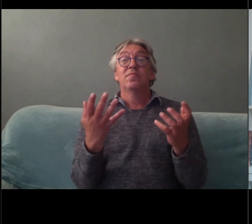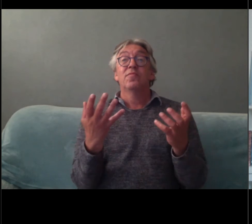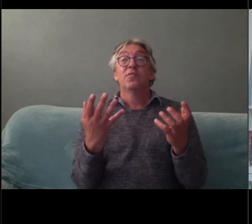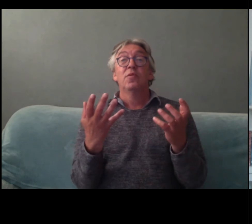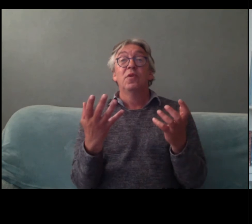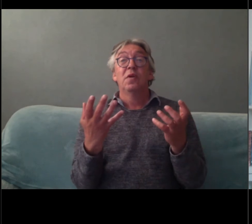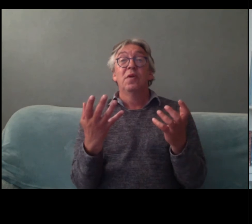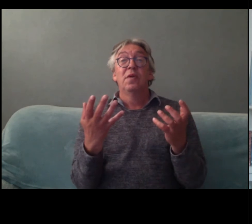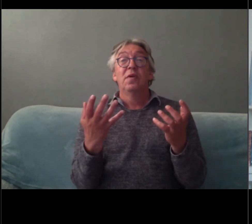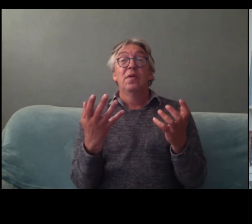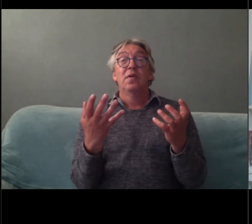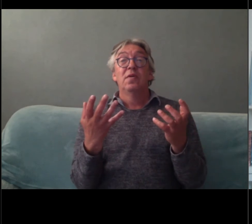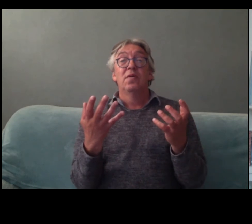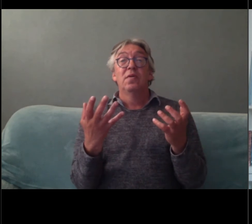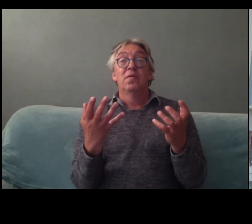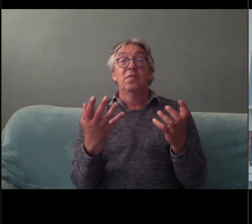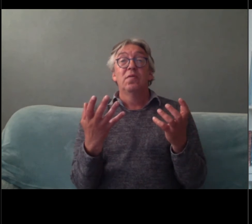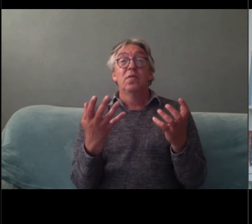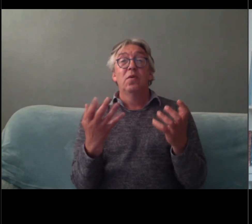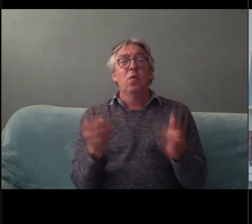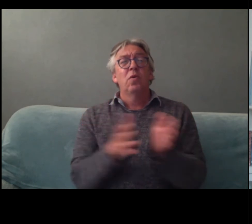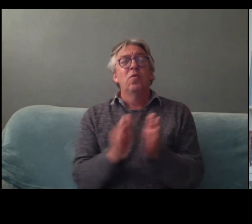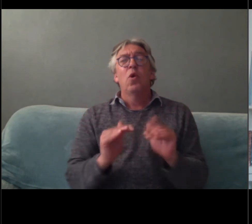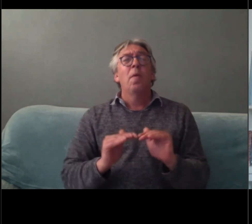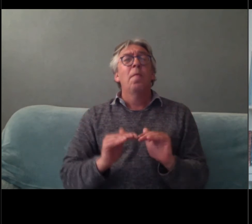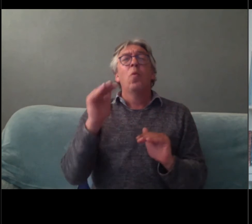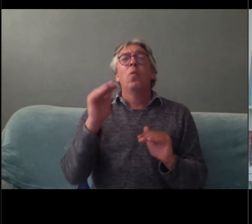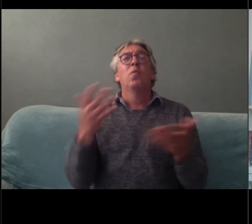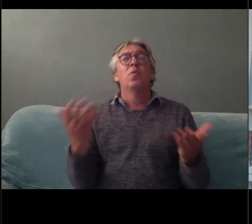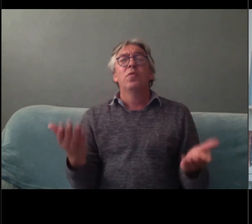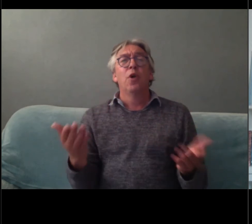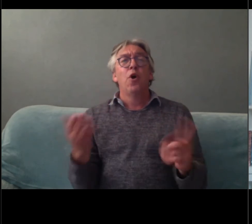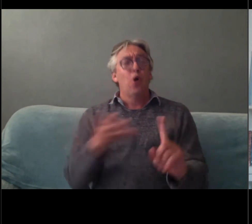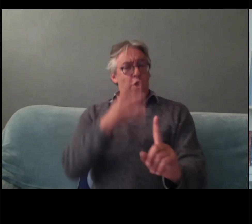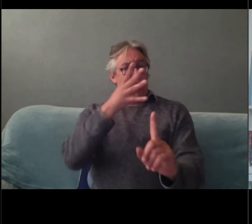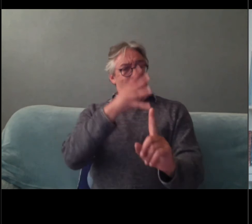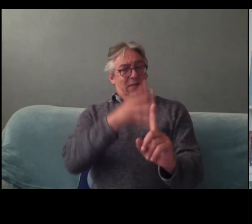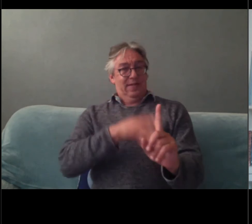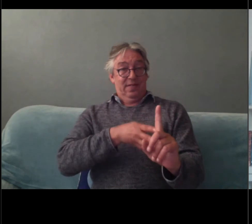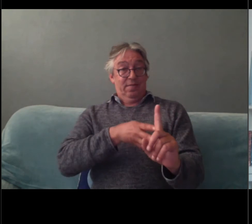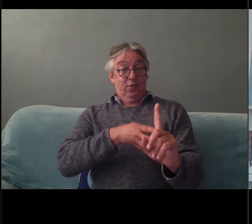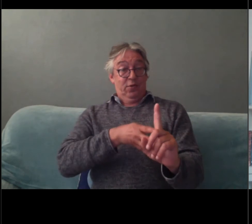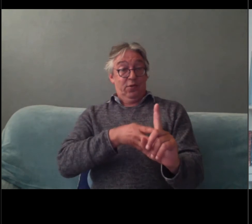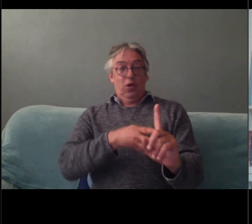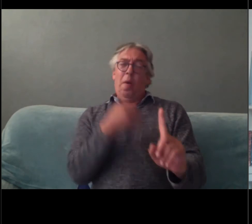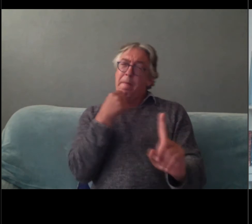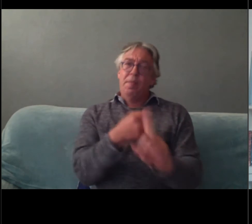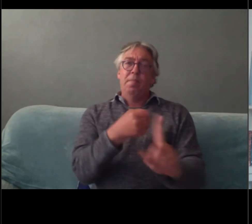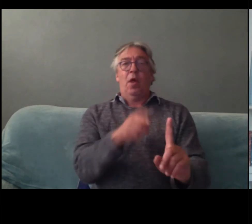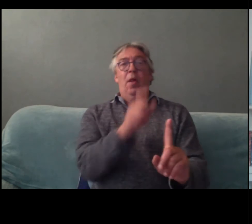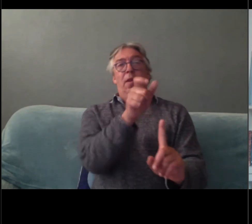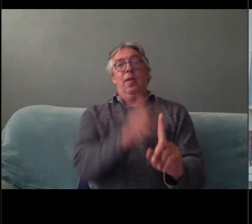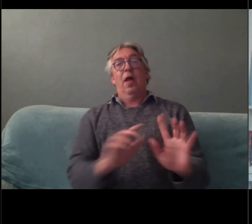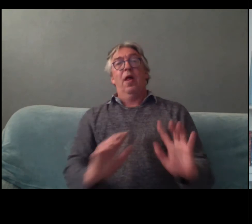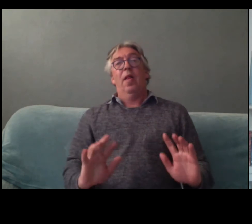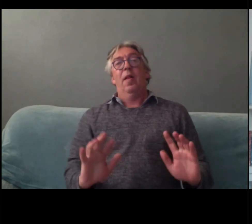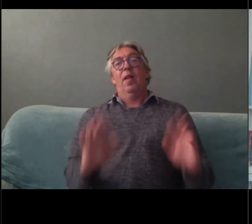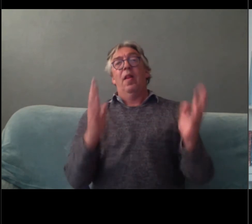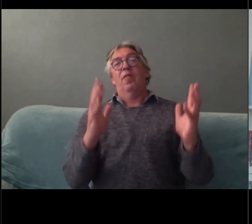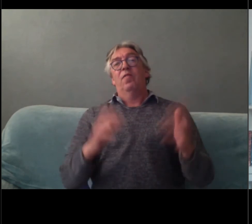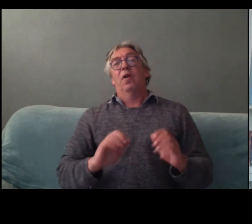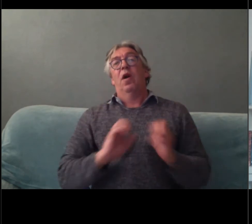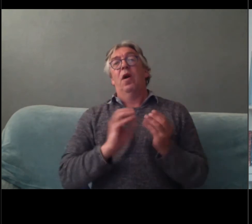see just a bit more about the impact on a persons with disabilities when the assessment